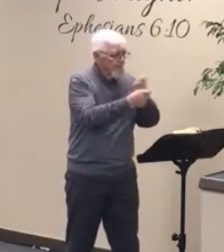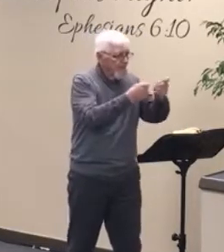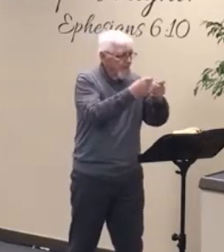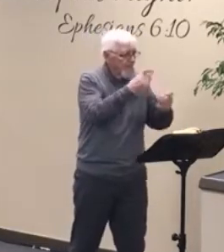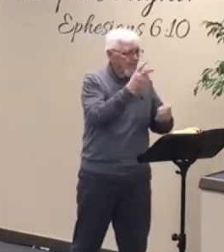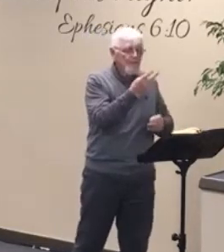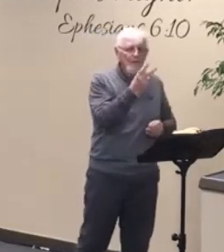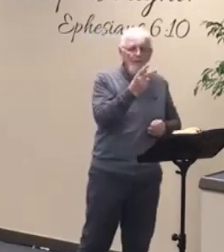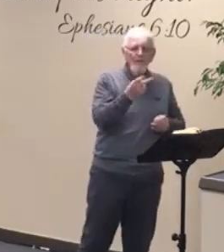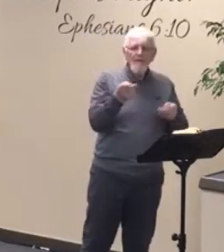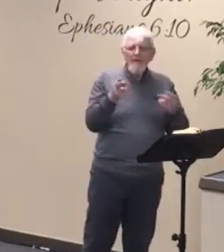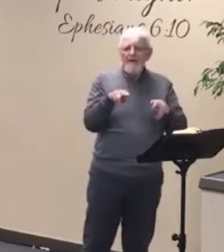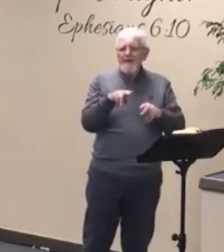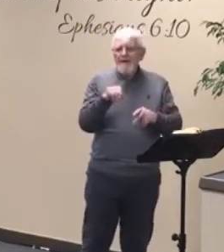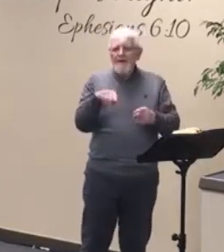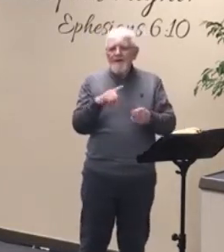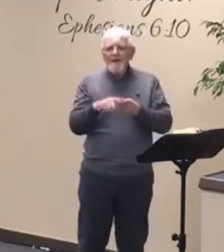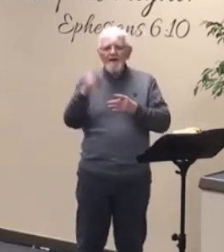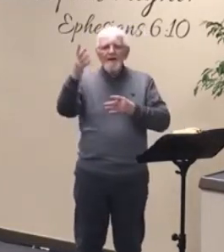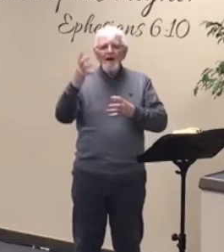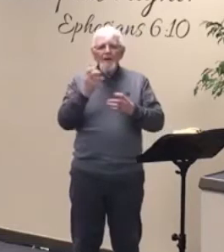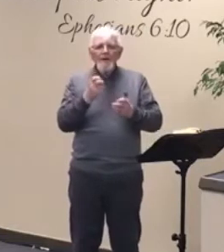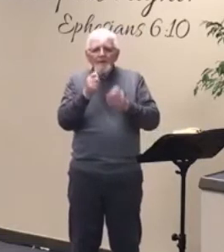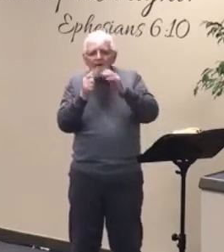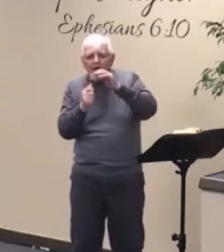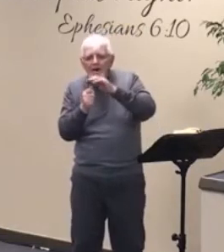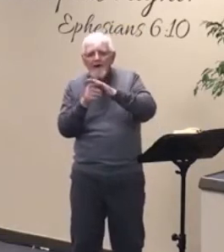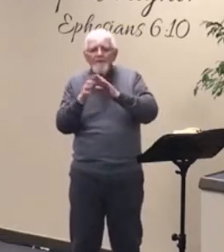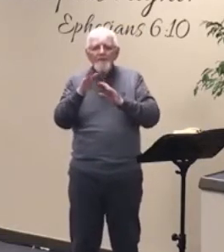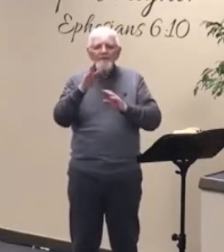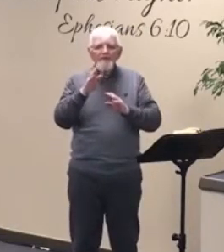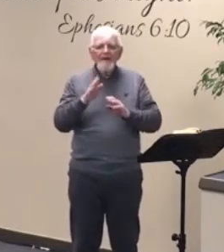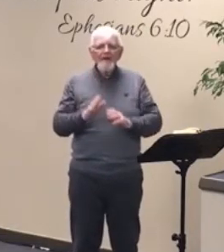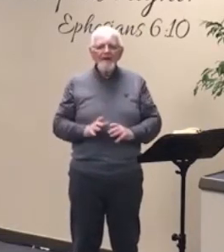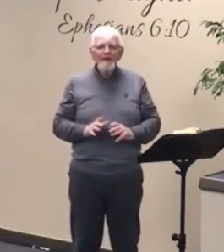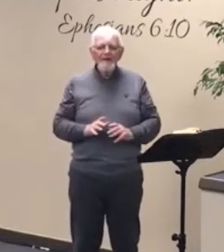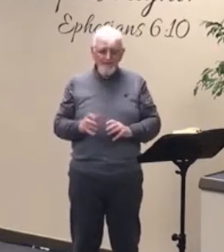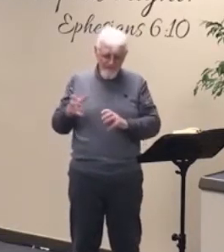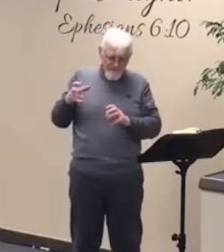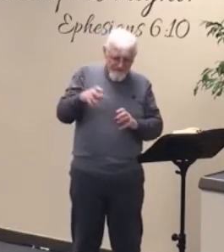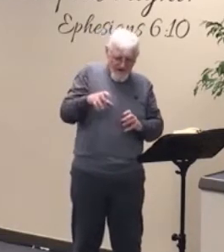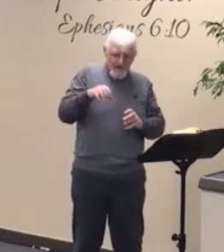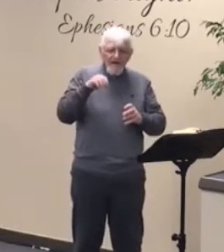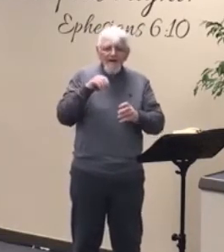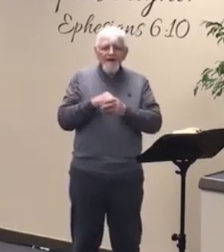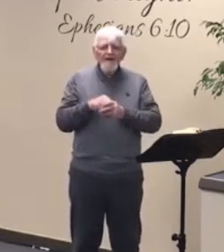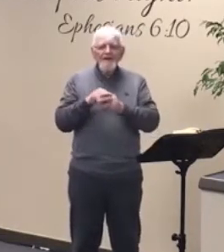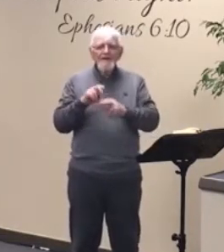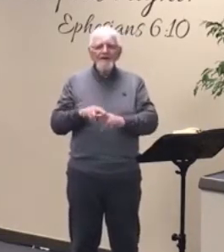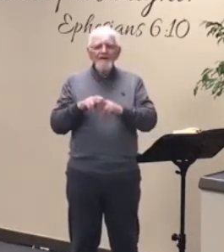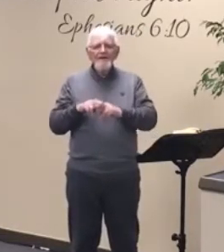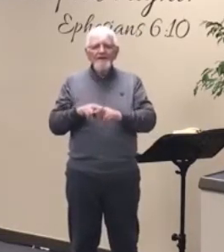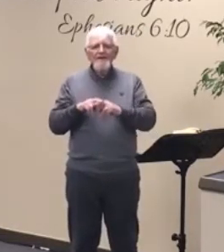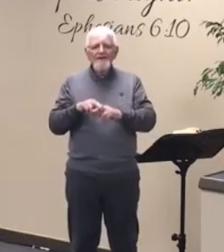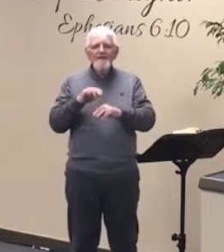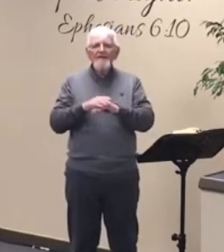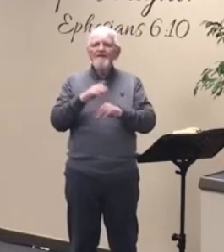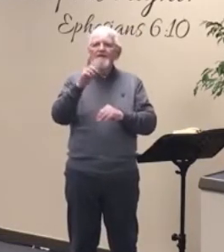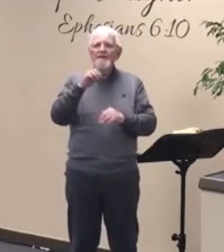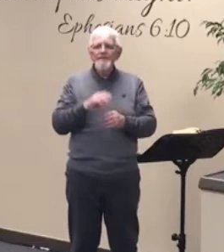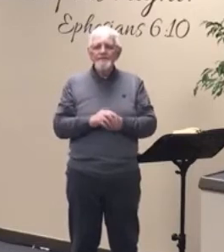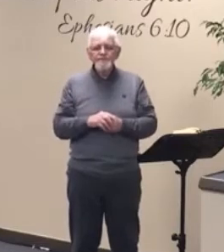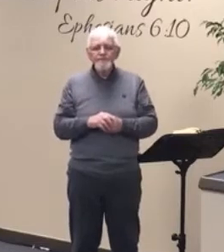Number two, what happens when God wants to humble a man? They are forced into reliance. Look at chapter 42 again, verse